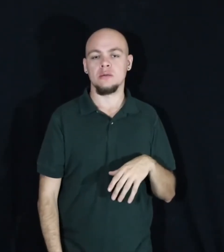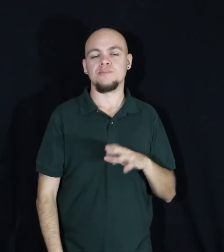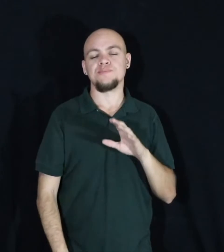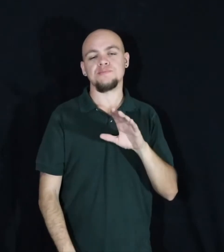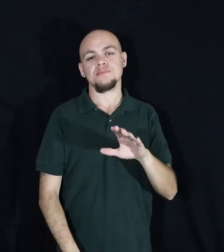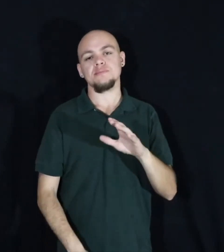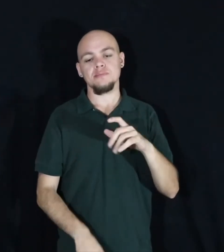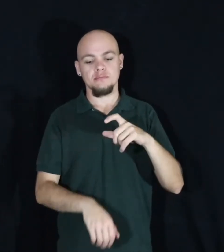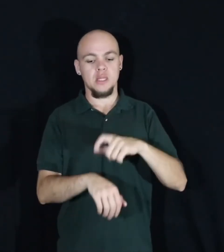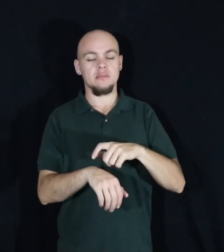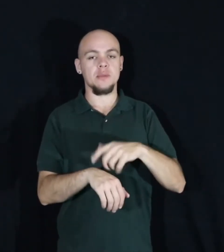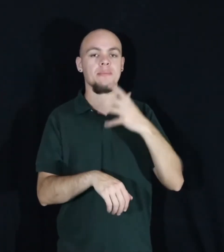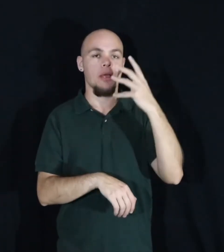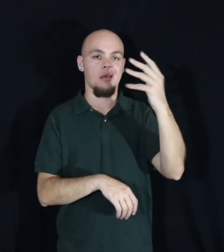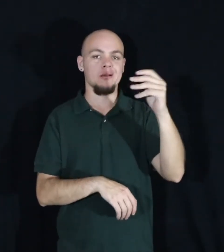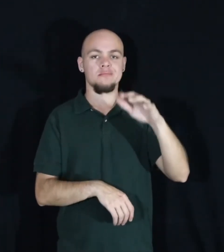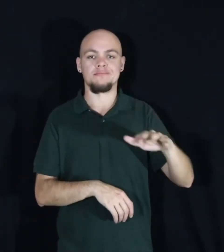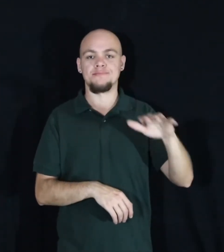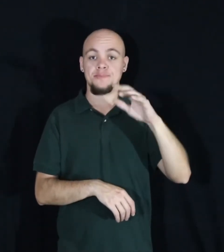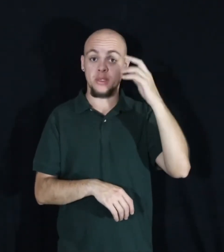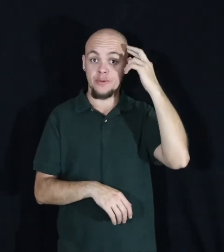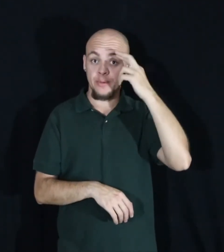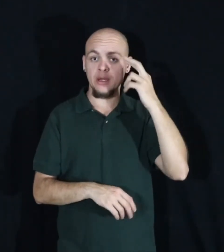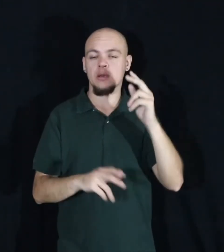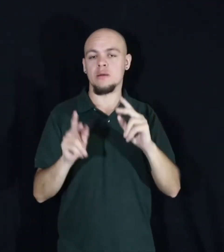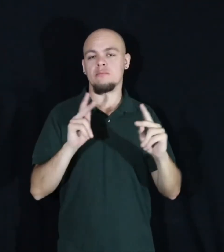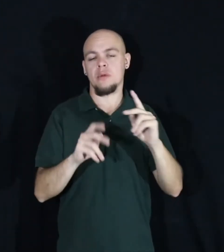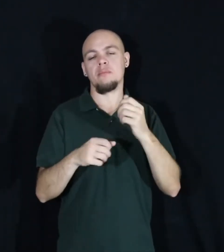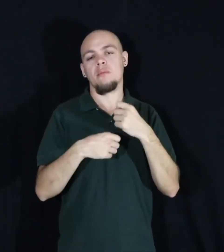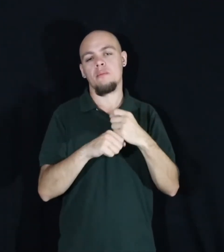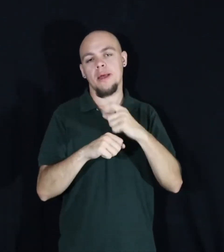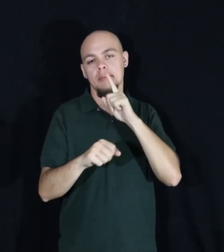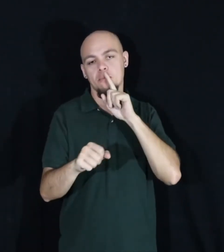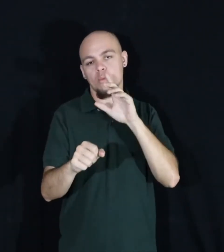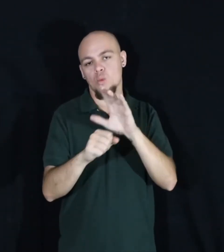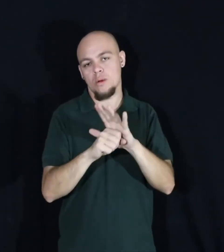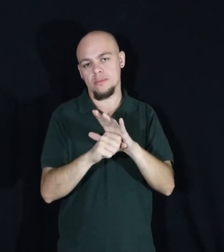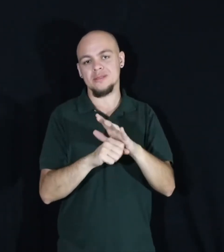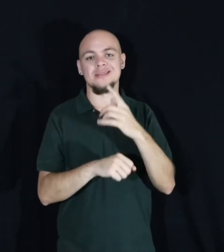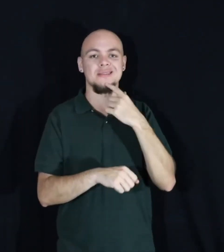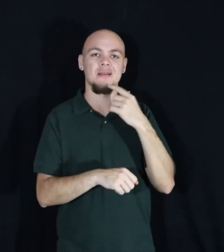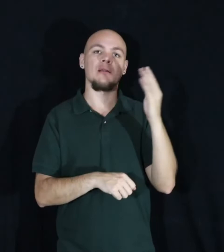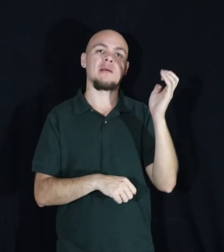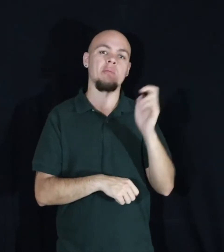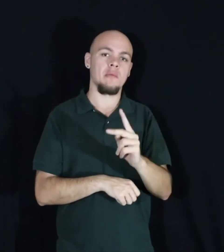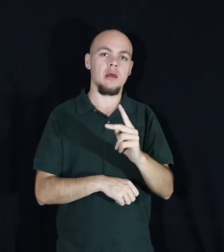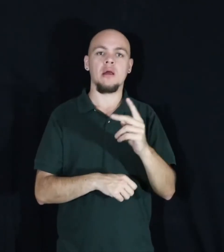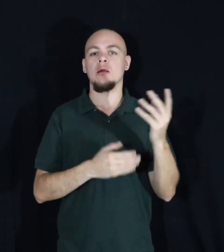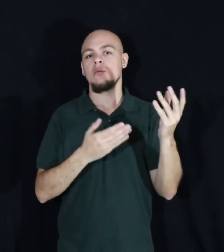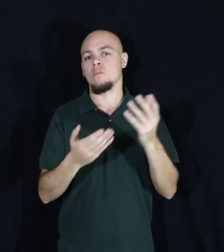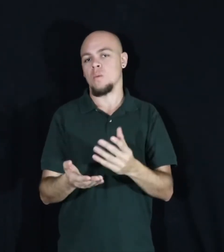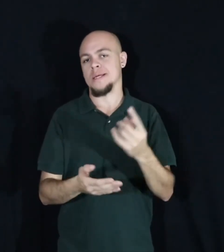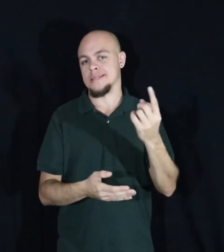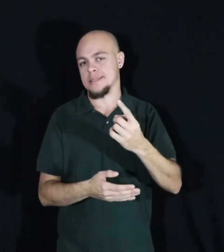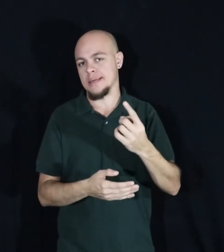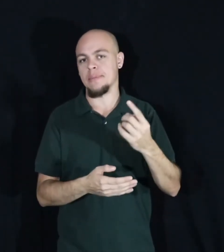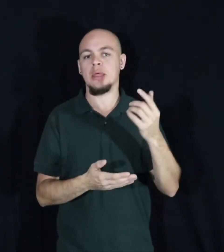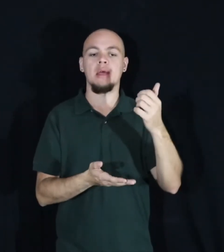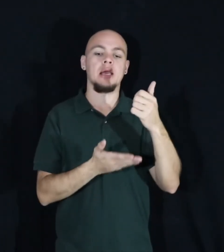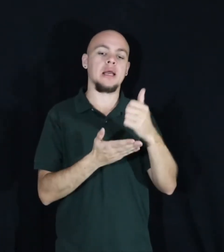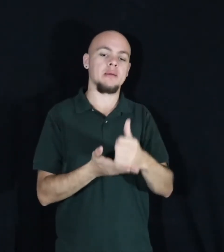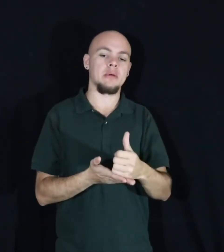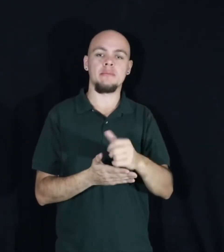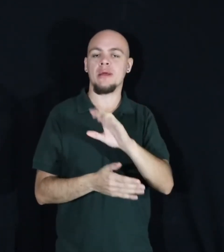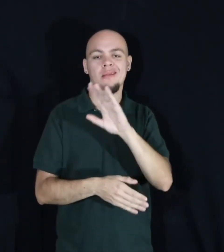time out there, one of the things that you realize is people make promises. They say they're going to return. They say they're going to bring you something or they're going to come to help, and they never